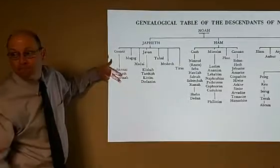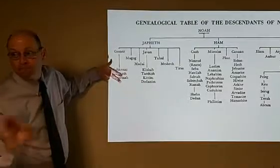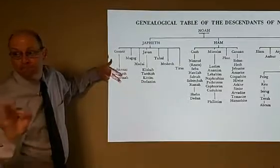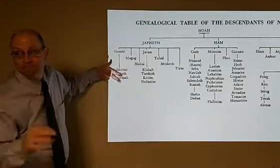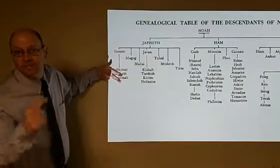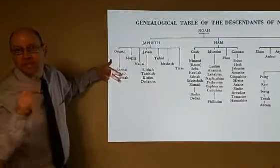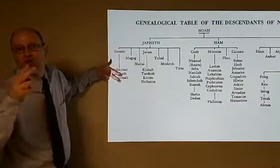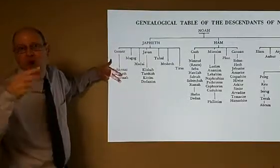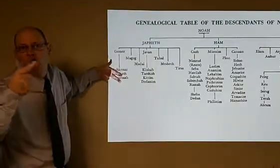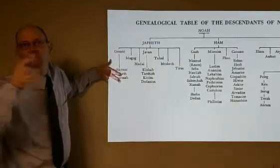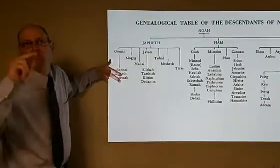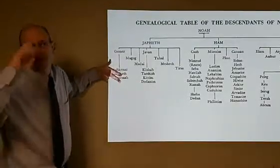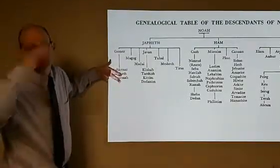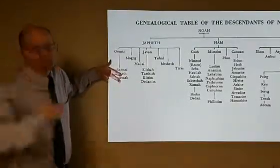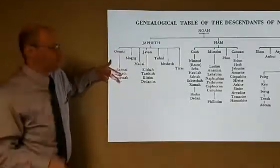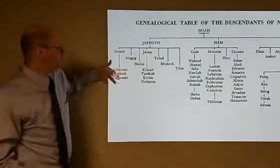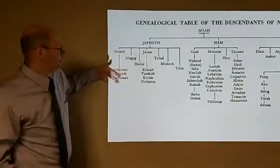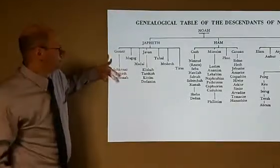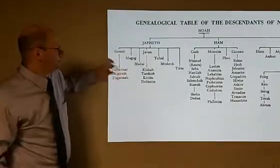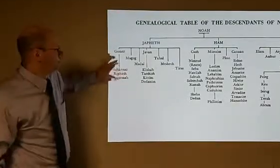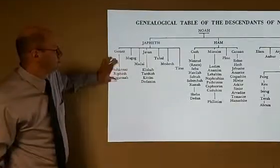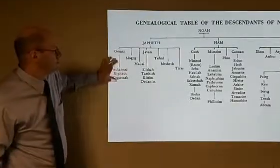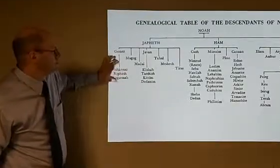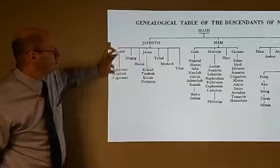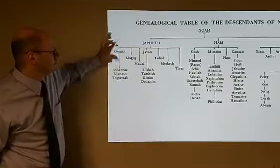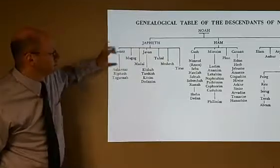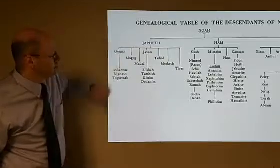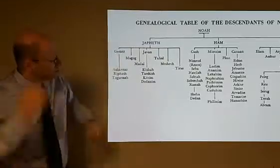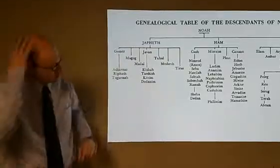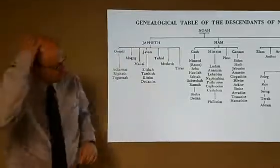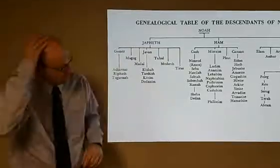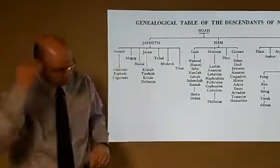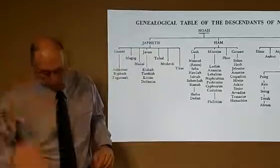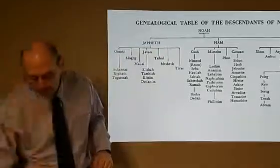under Gomer. That's Japheth's grandsons.